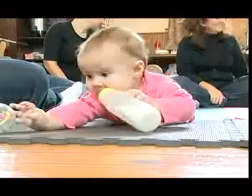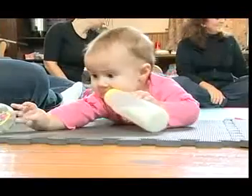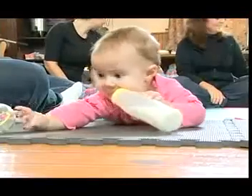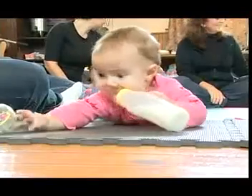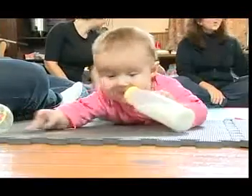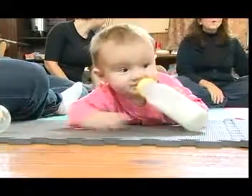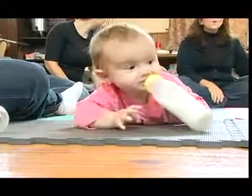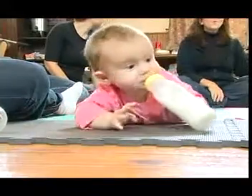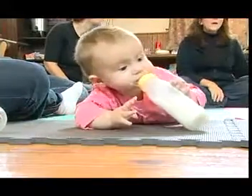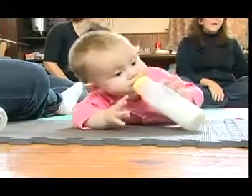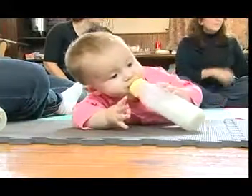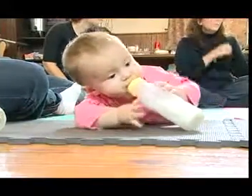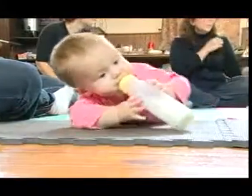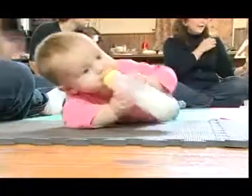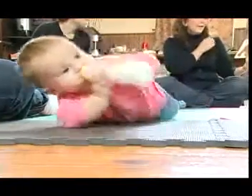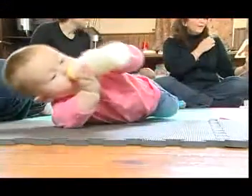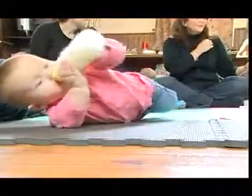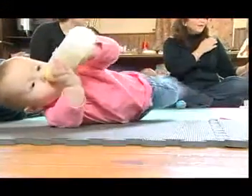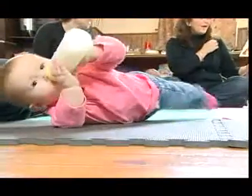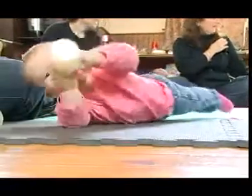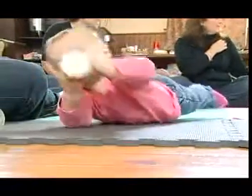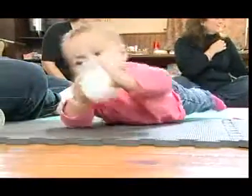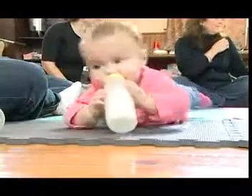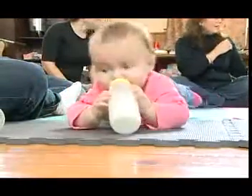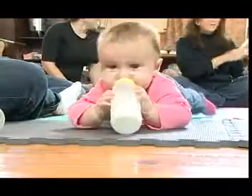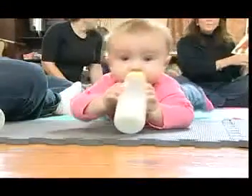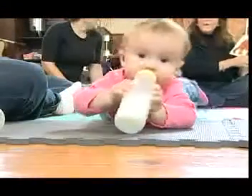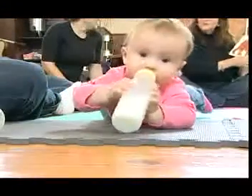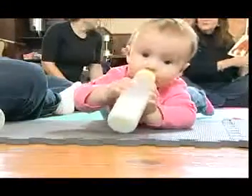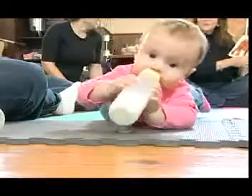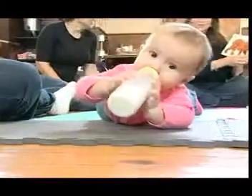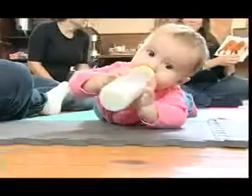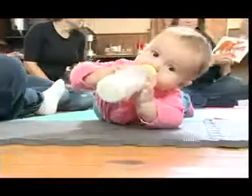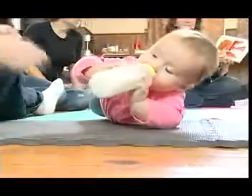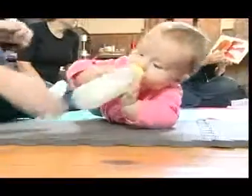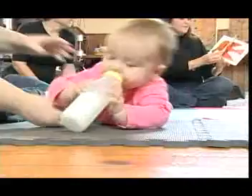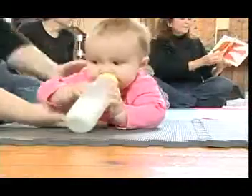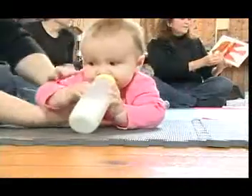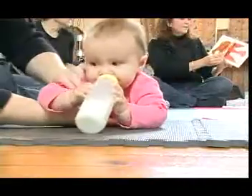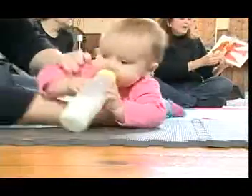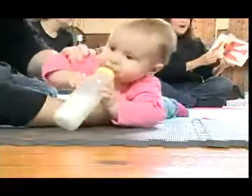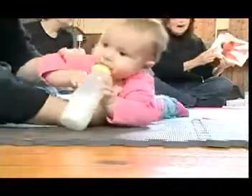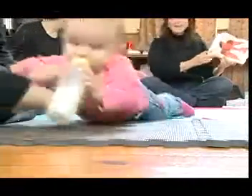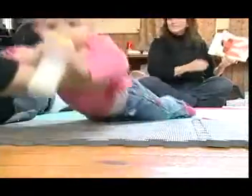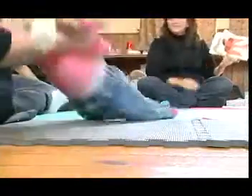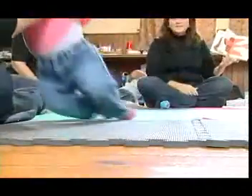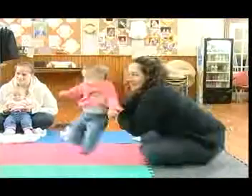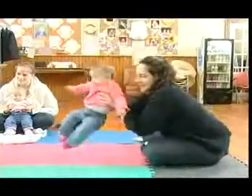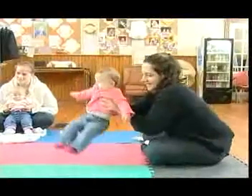Most babies at nine months ask for milk by crying, but Emma is slowly learning there are other ways to get what she wants. Emma attends